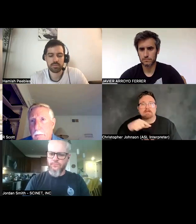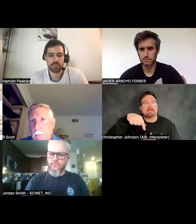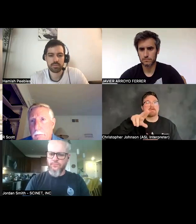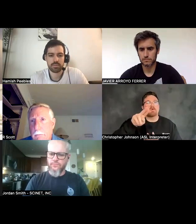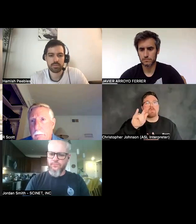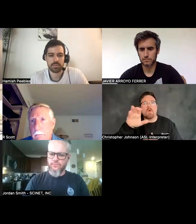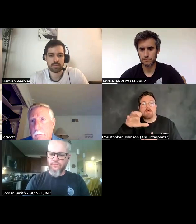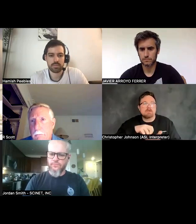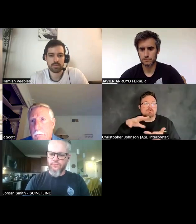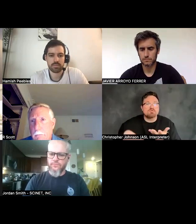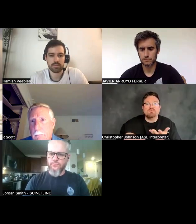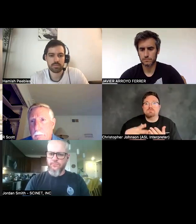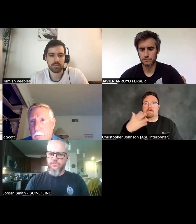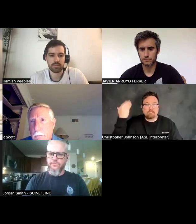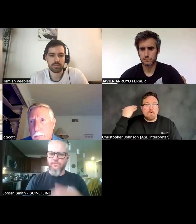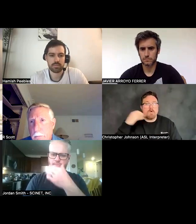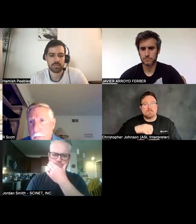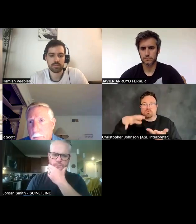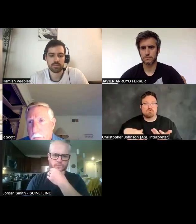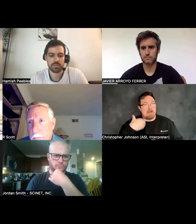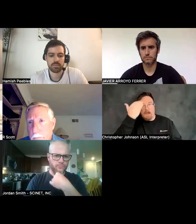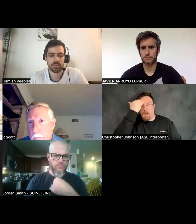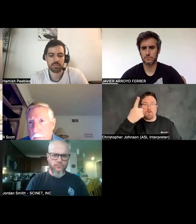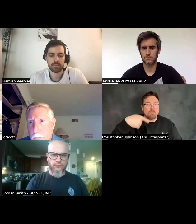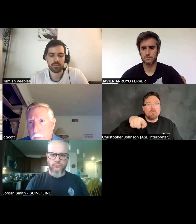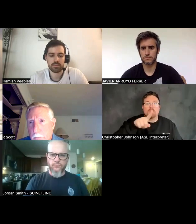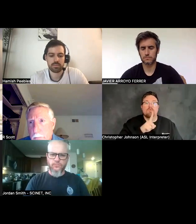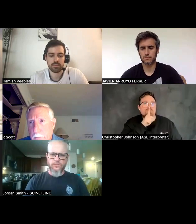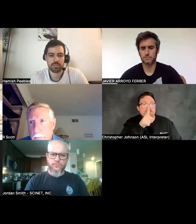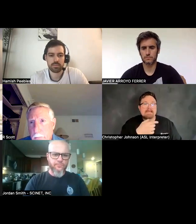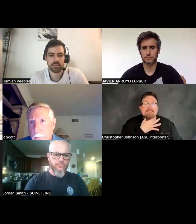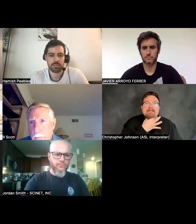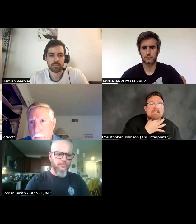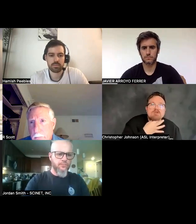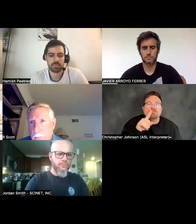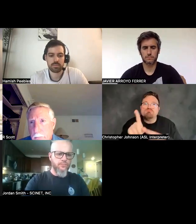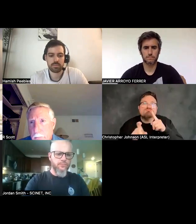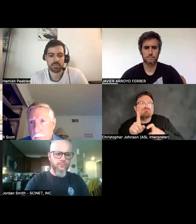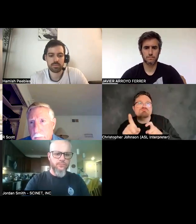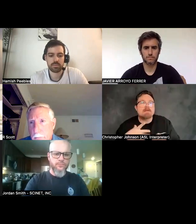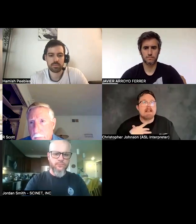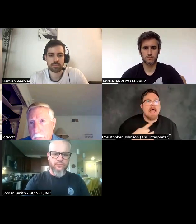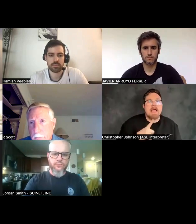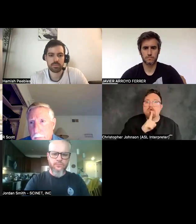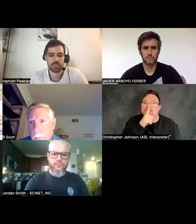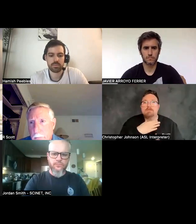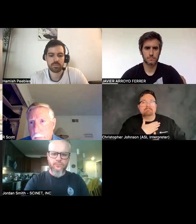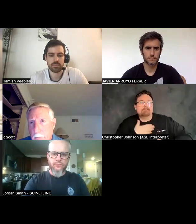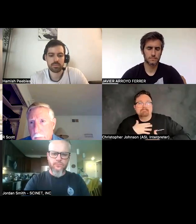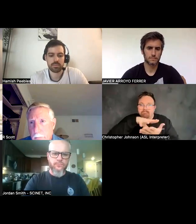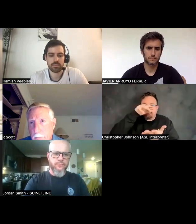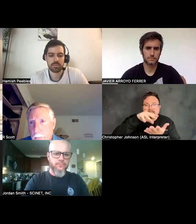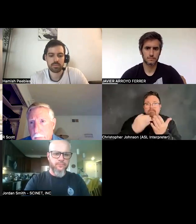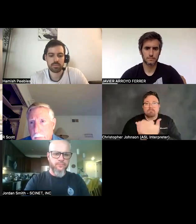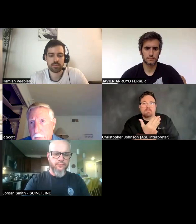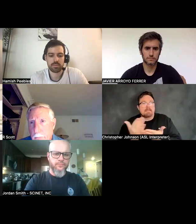yeah, I know you well. You are all inquisitive, curious, and just really wanting to learn. So definitely